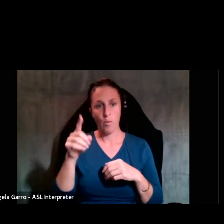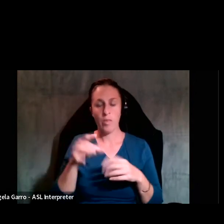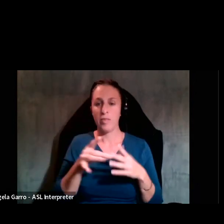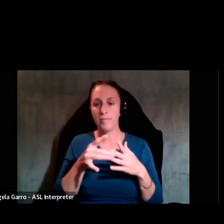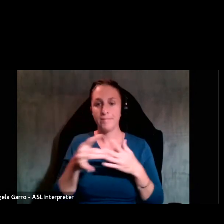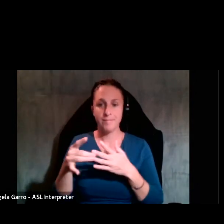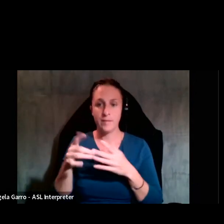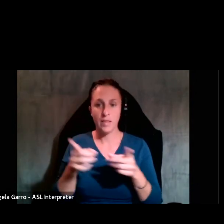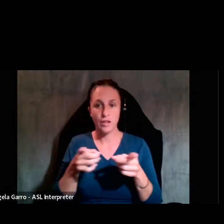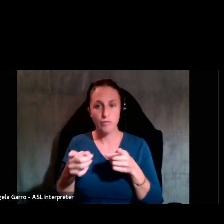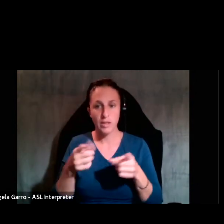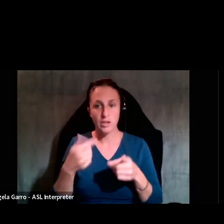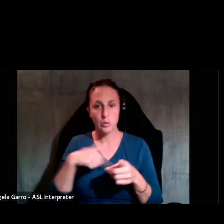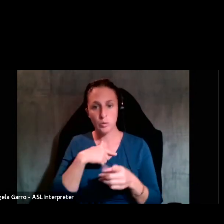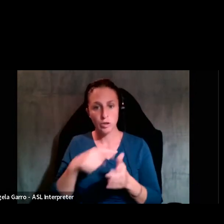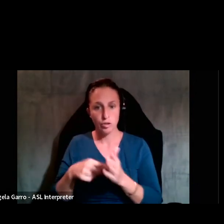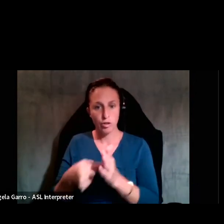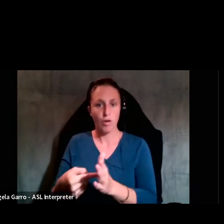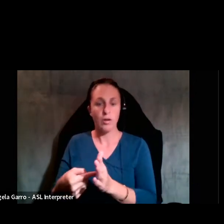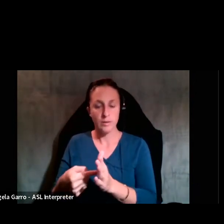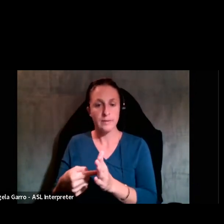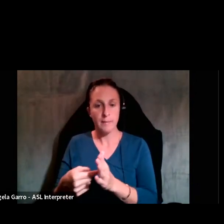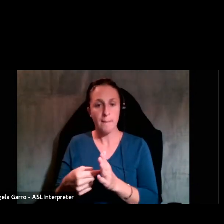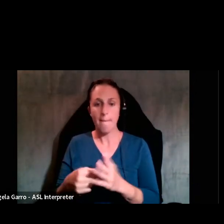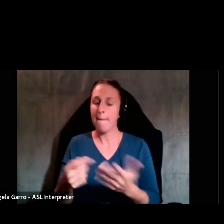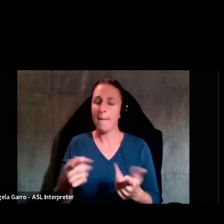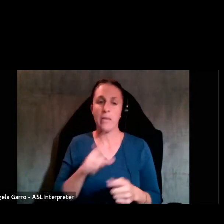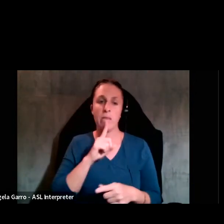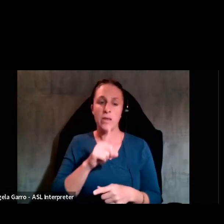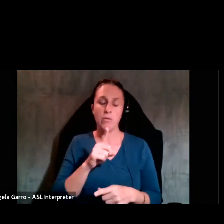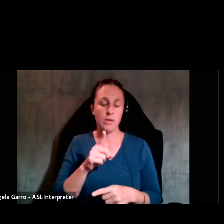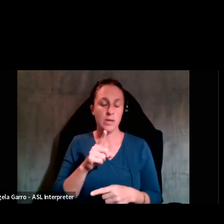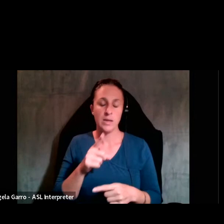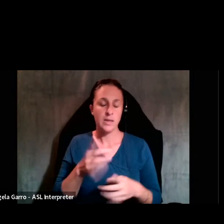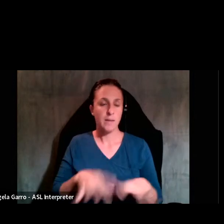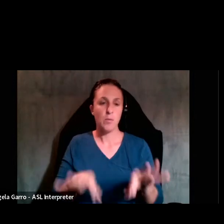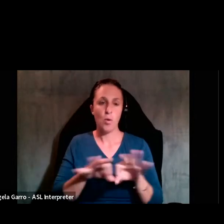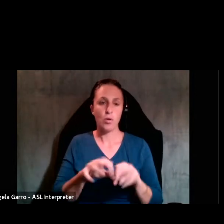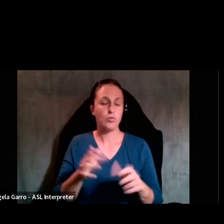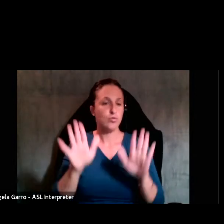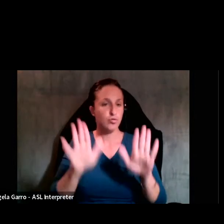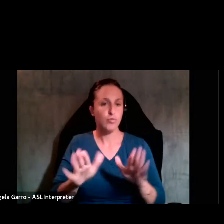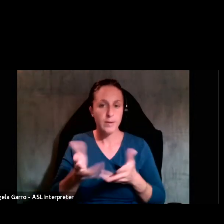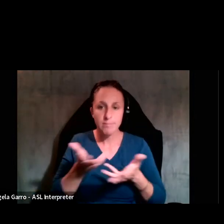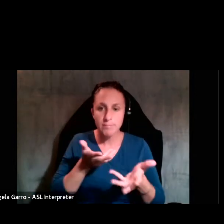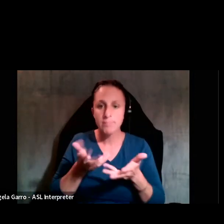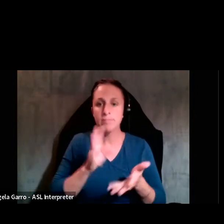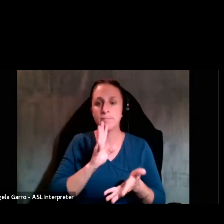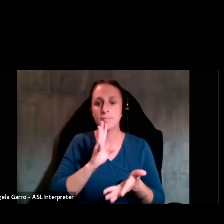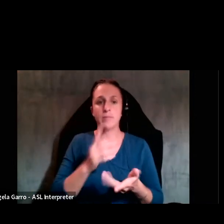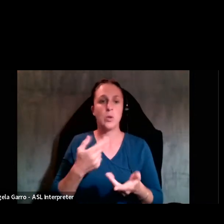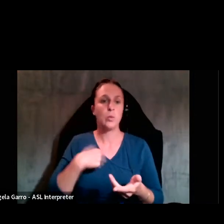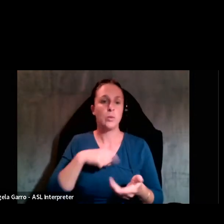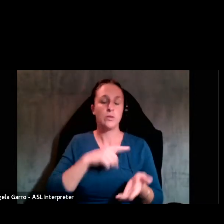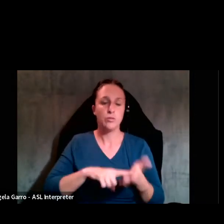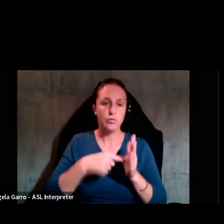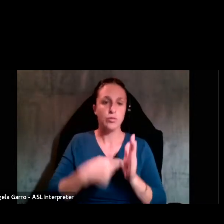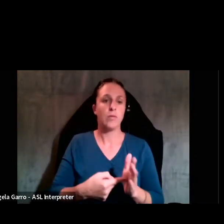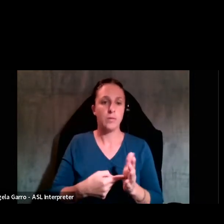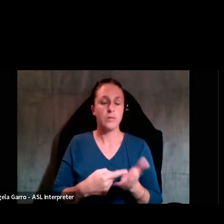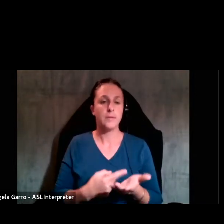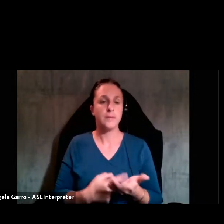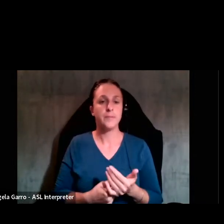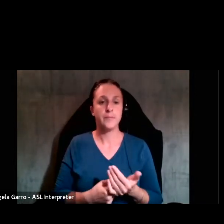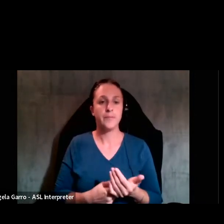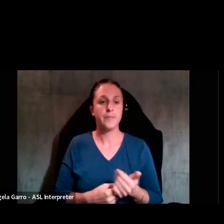we started this. I think it was very important. I think it's a great dialogue that we've started. I think it was just